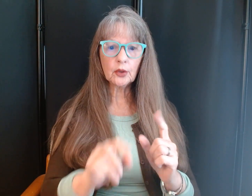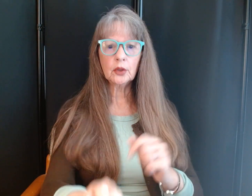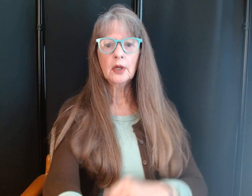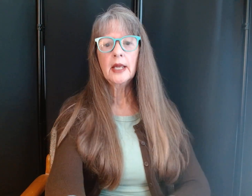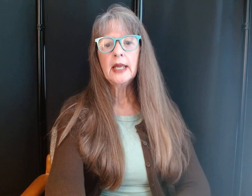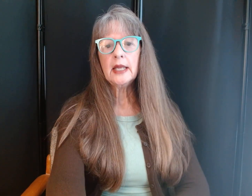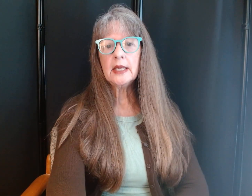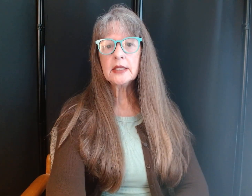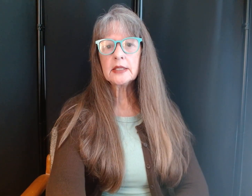trigger